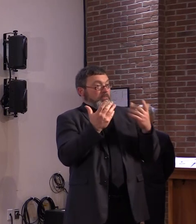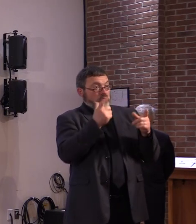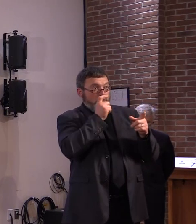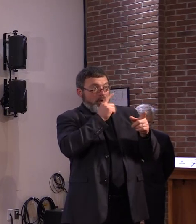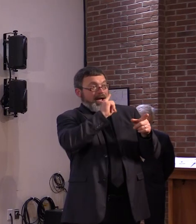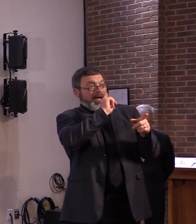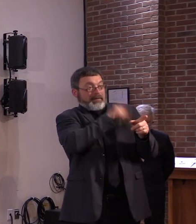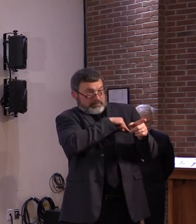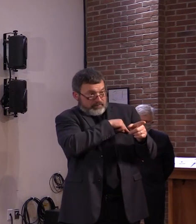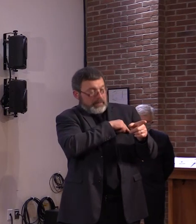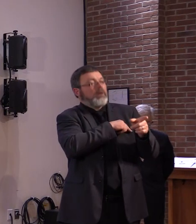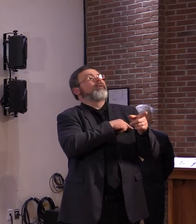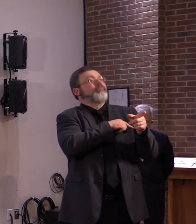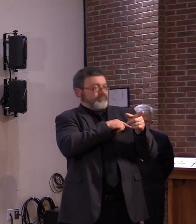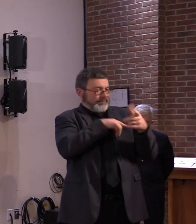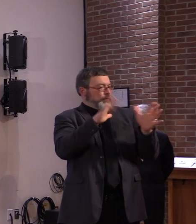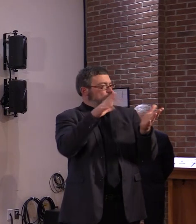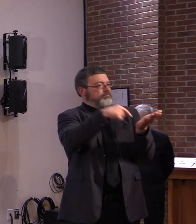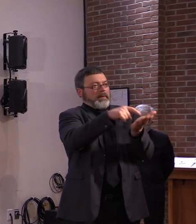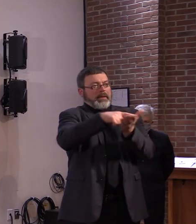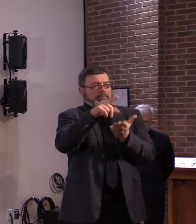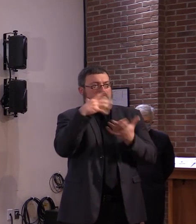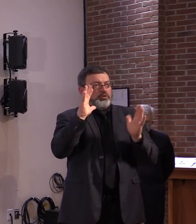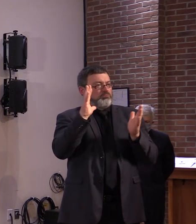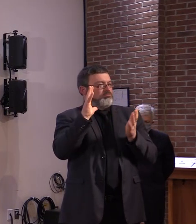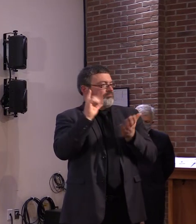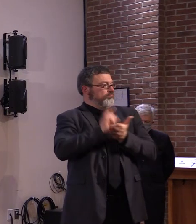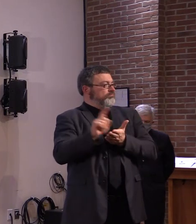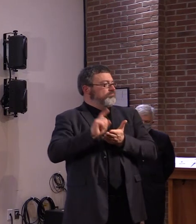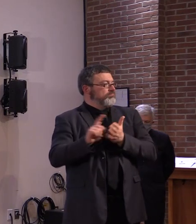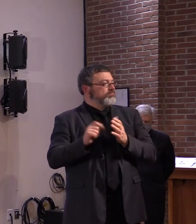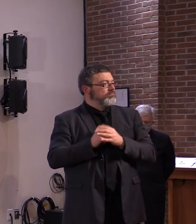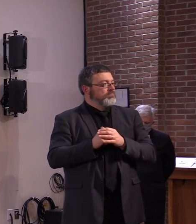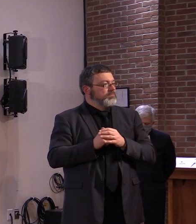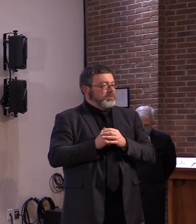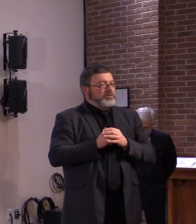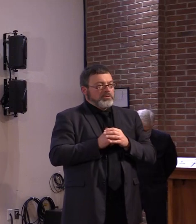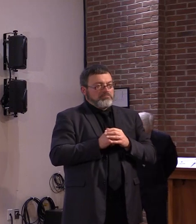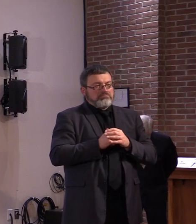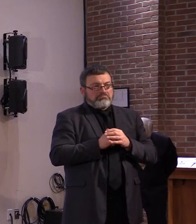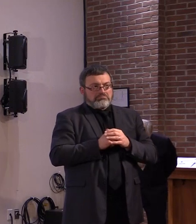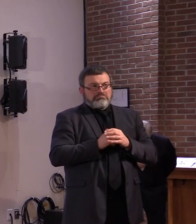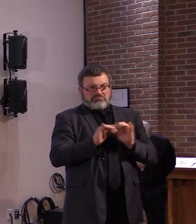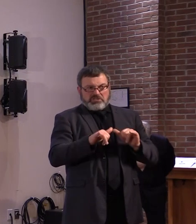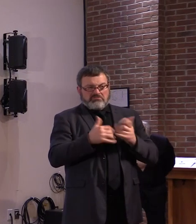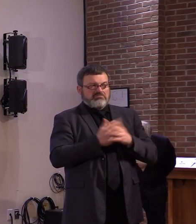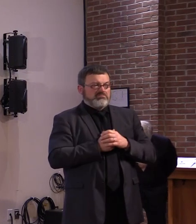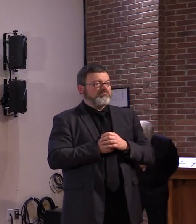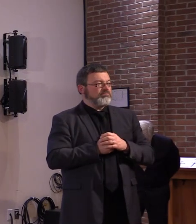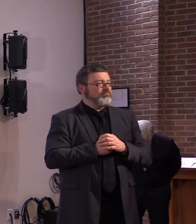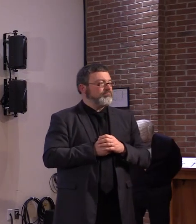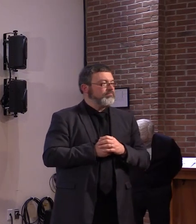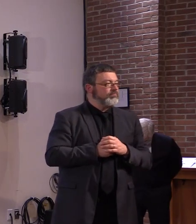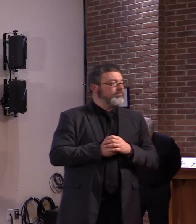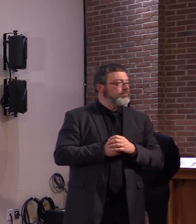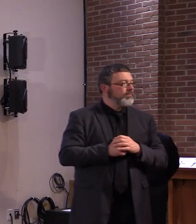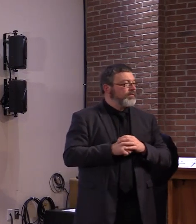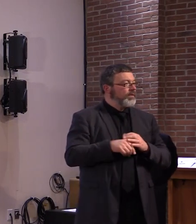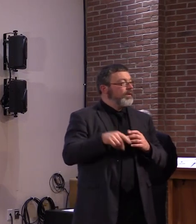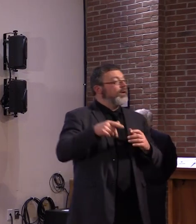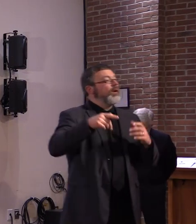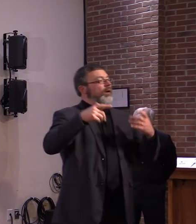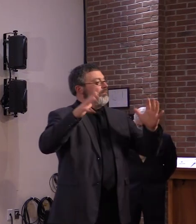program first launched or they're being made eligible. So most of those funds have gone out the door to individuals.